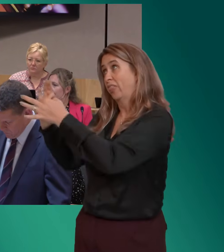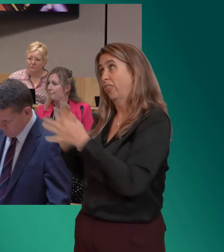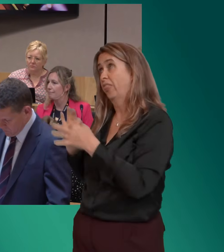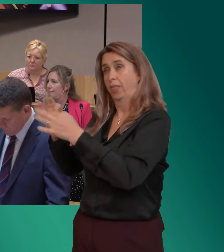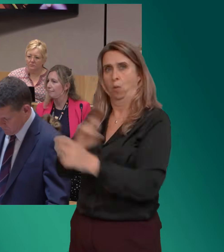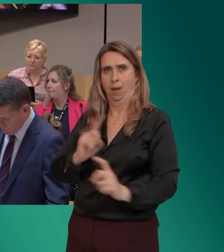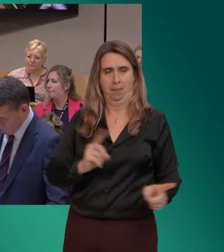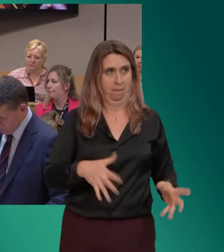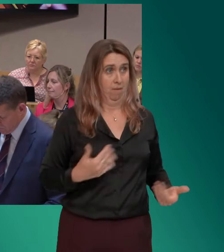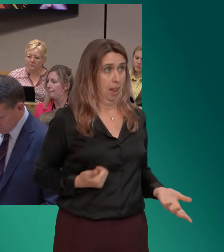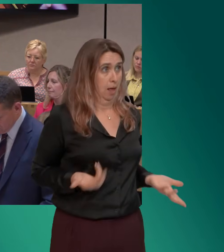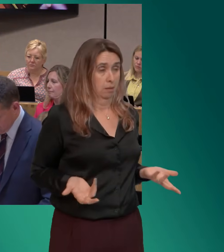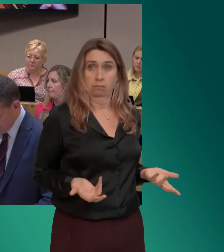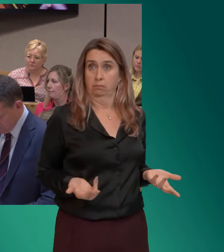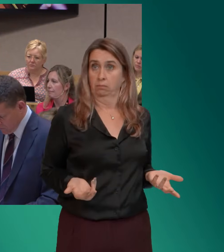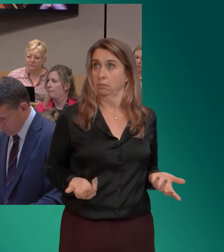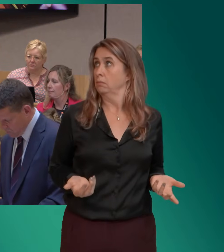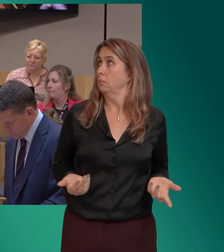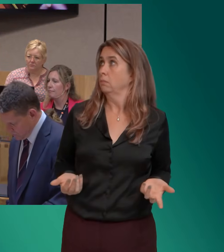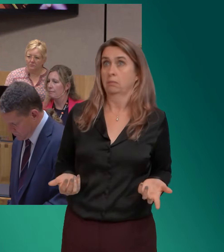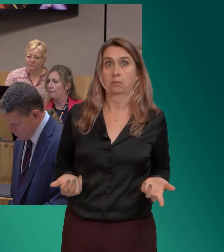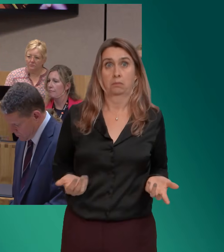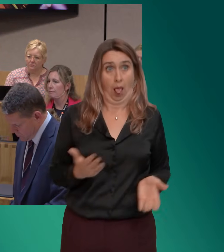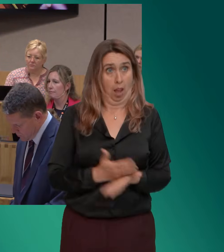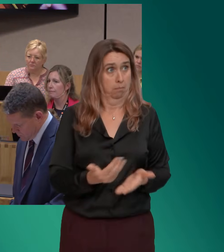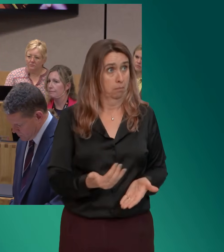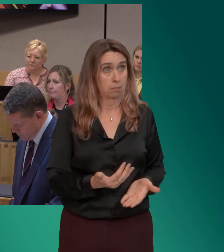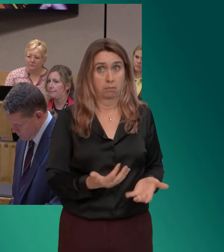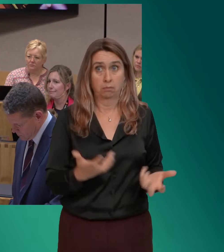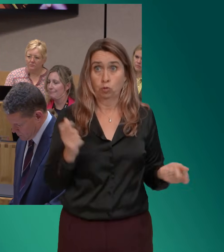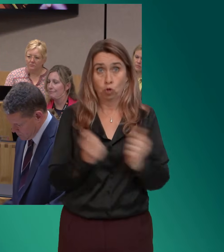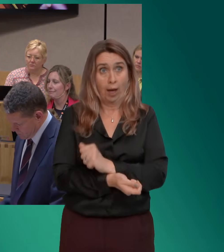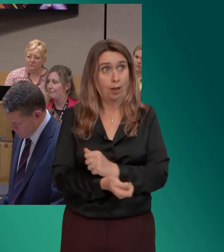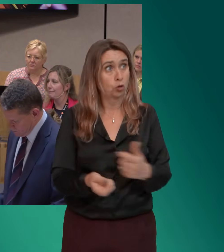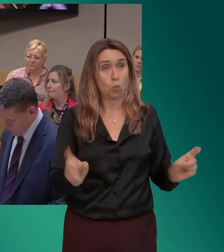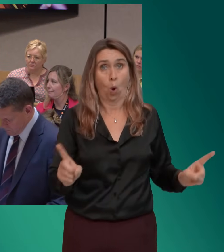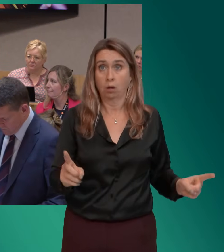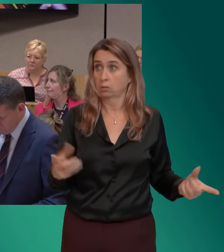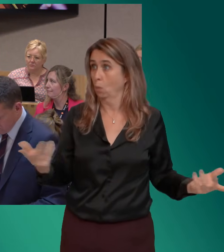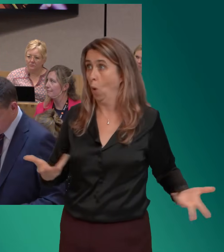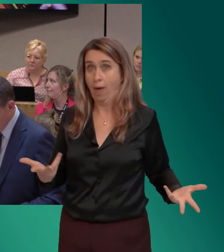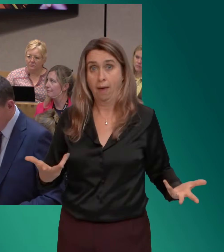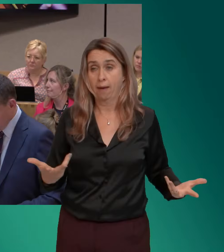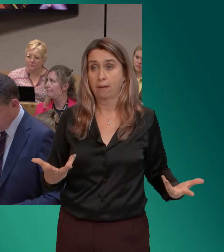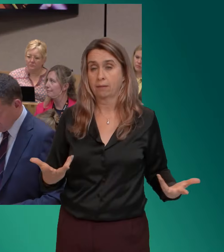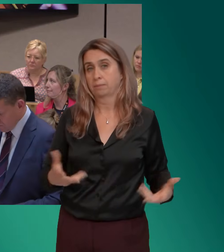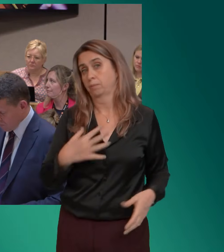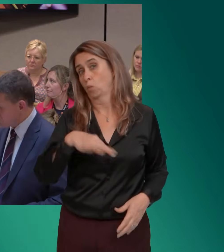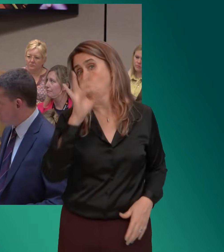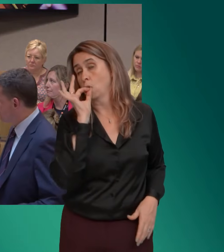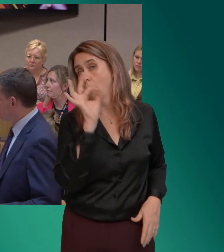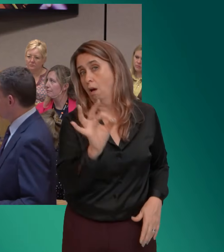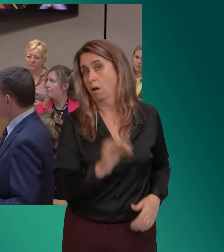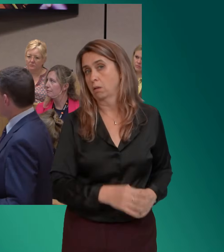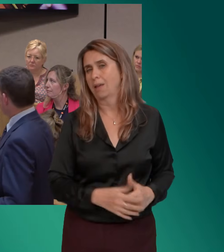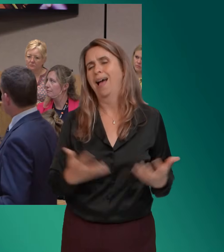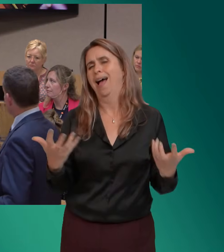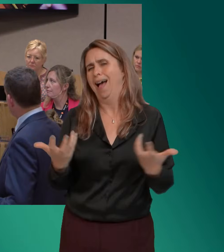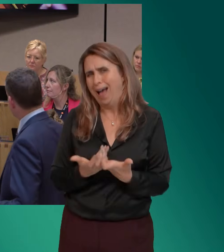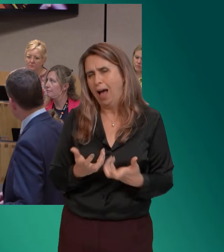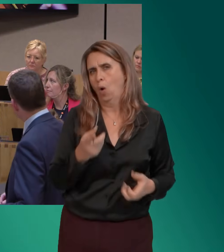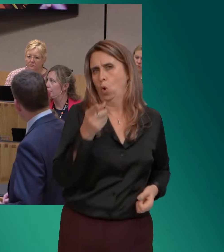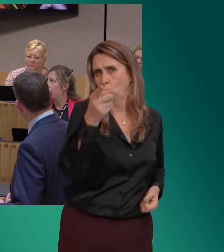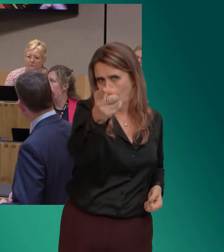struggle to see how these commitments translate into measurable change. So can I ask the First Minister what mechanisms will